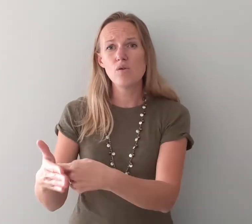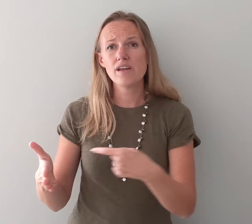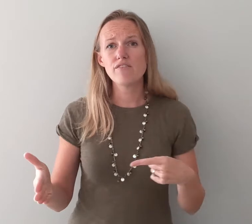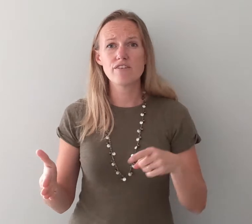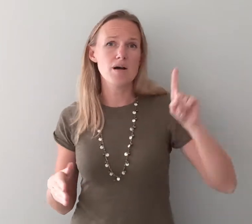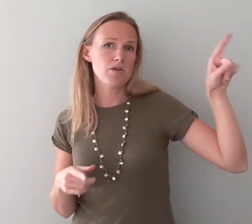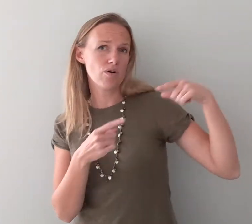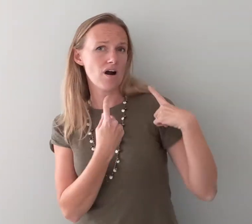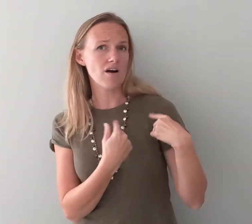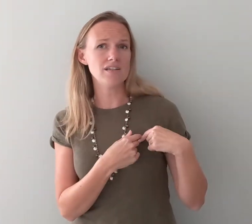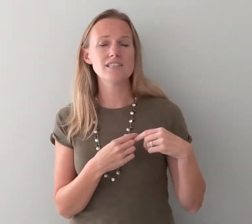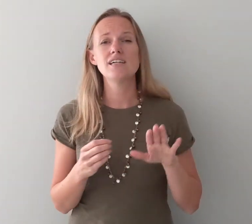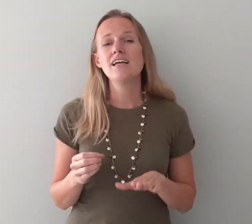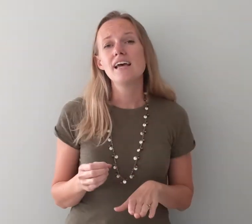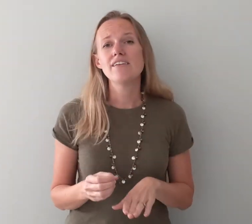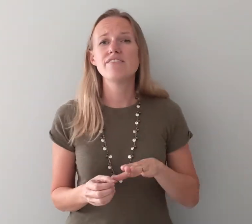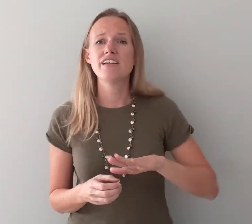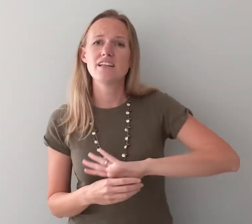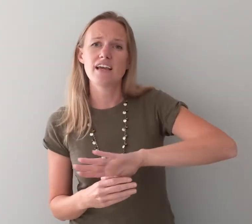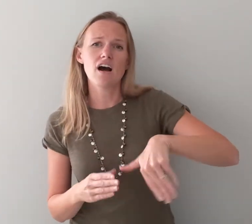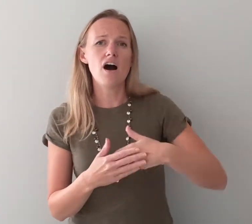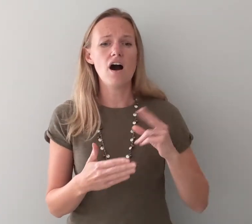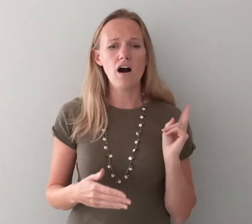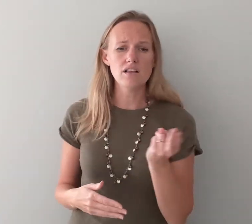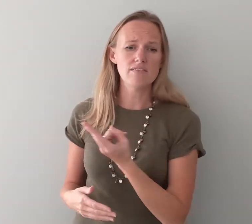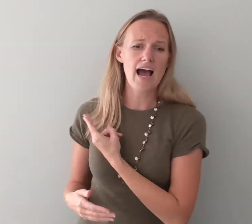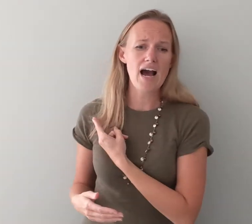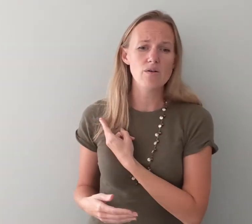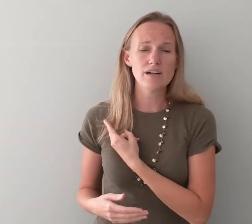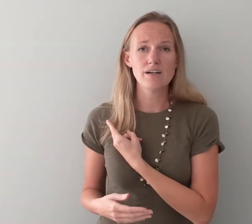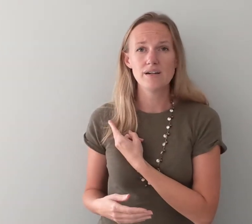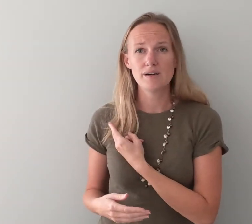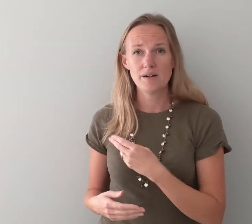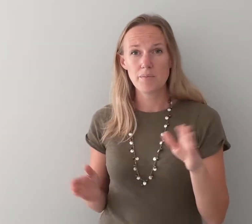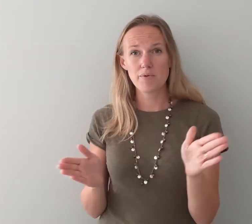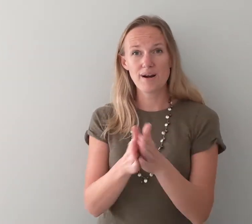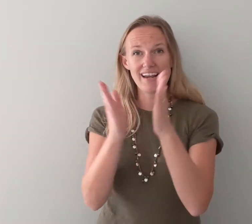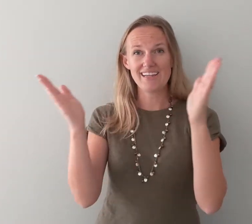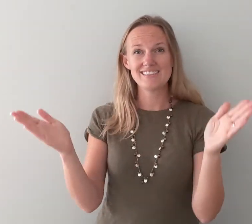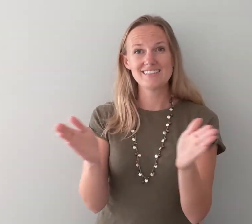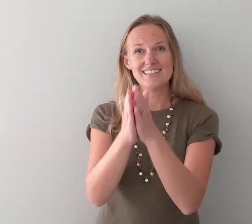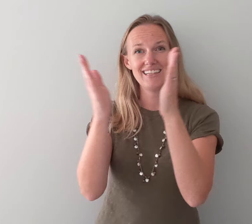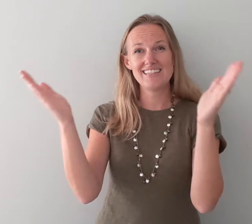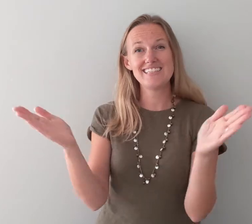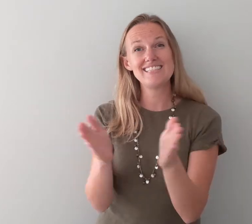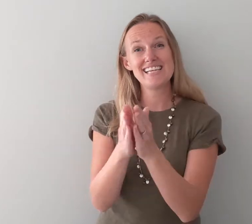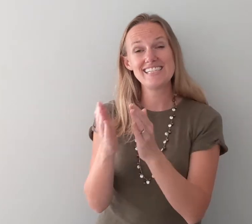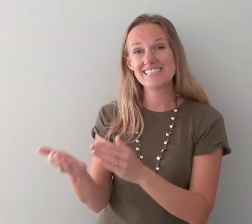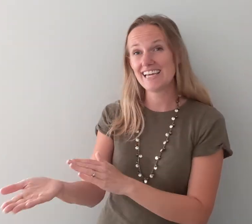flowing from your heart and filling all of our praise. And then it says sing, sing.